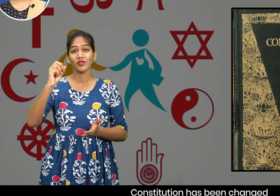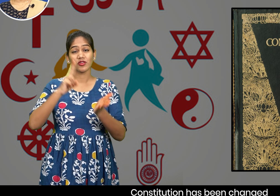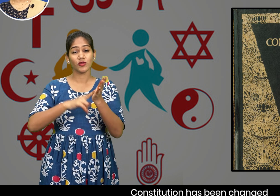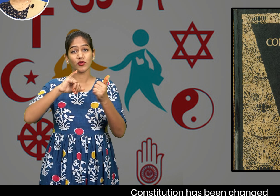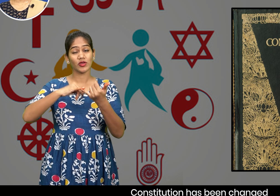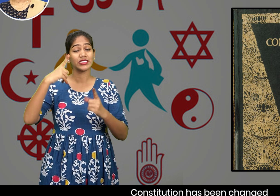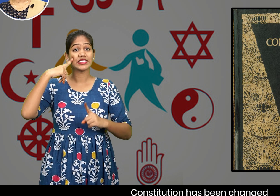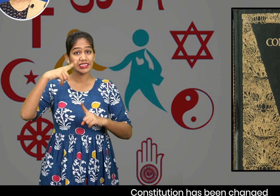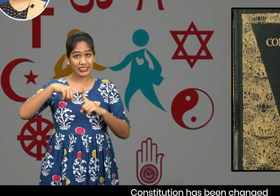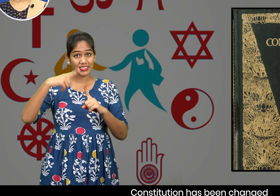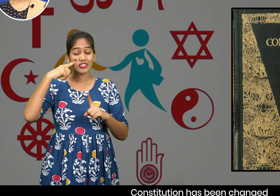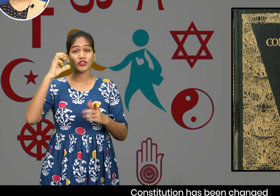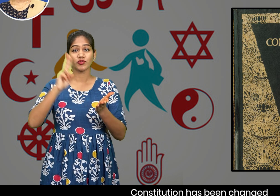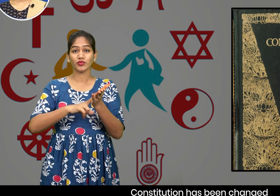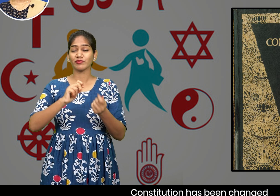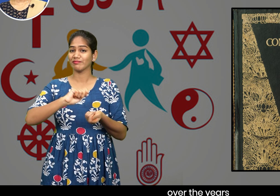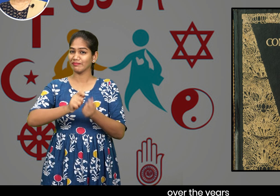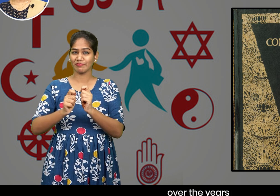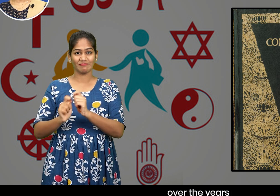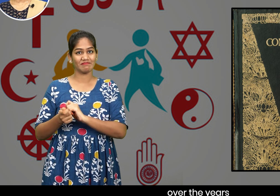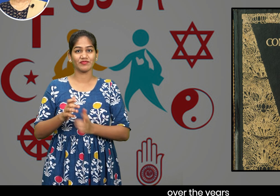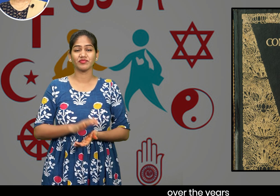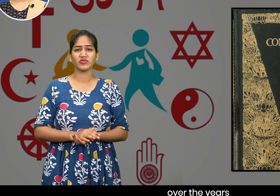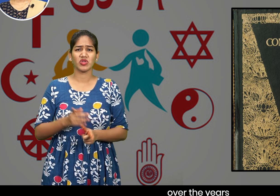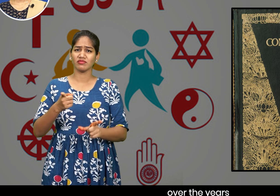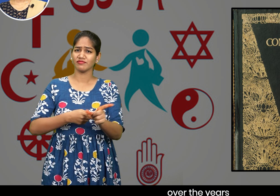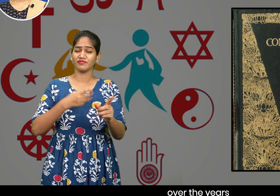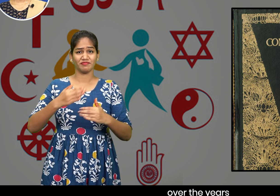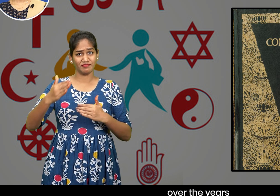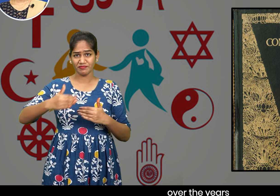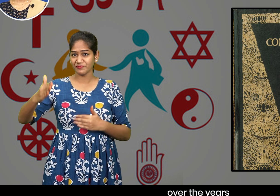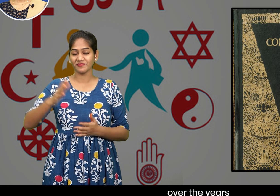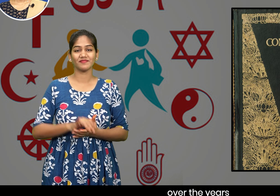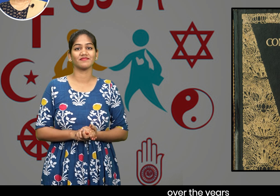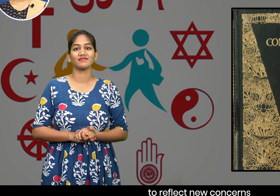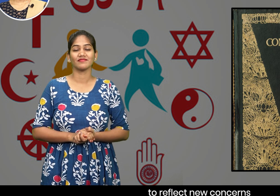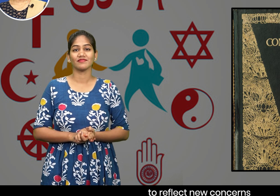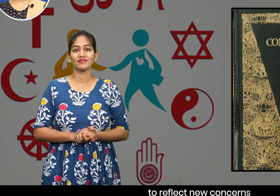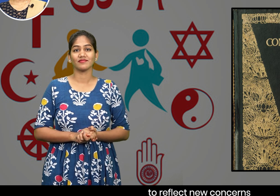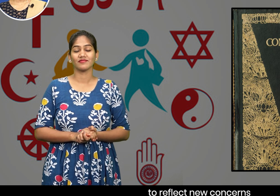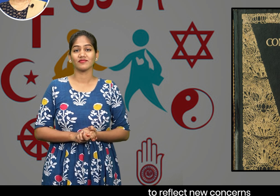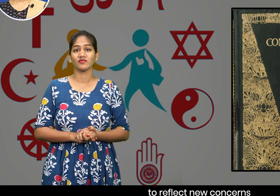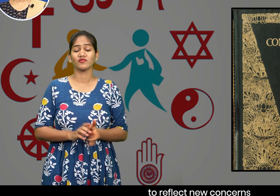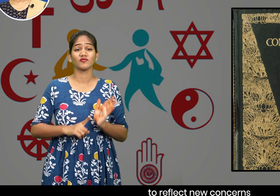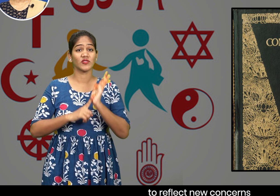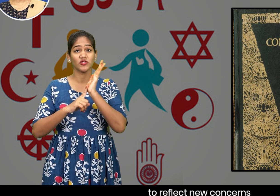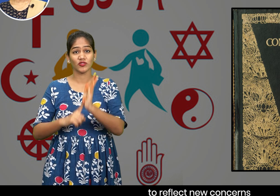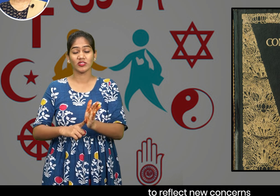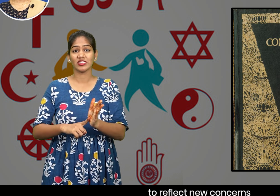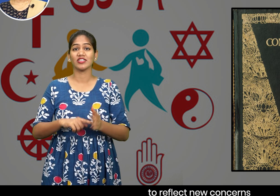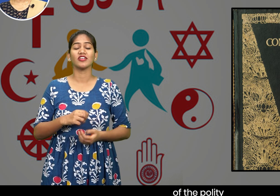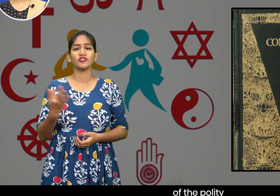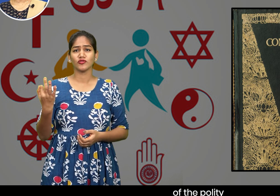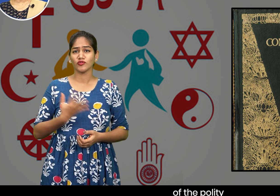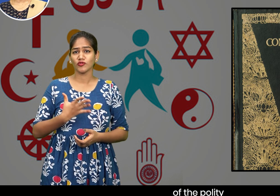Constitution has been changed over the years to reflect new